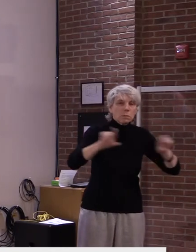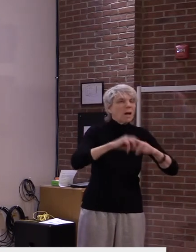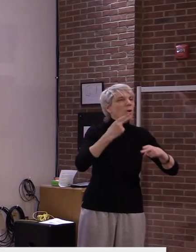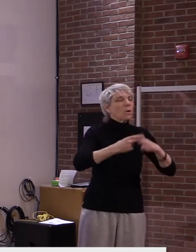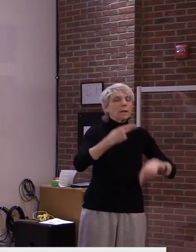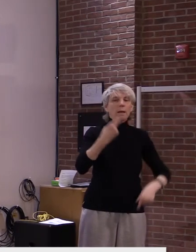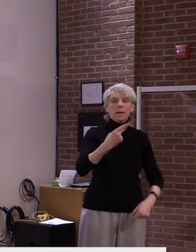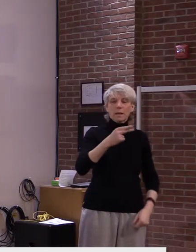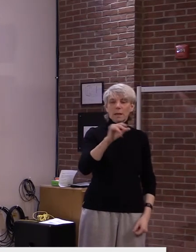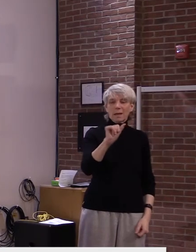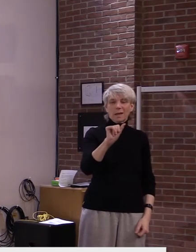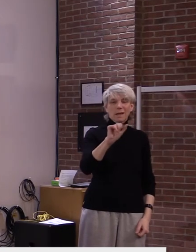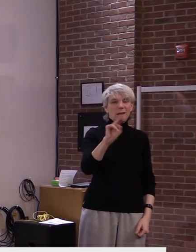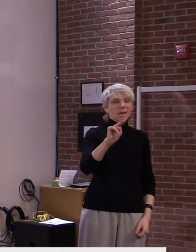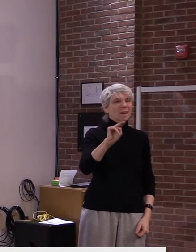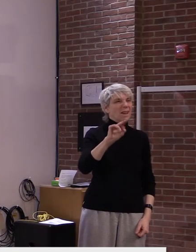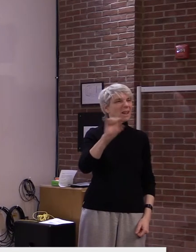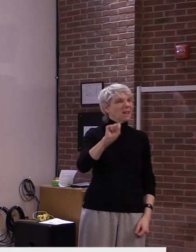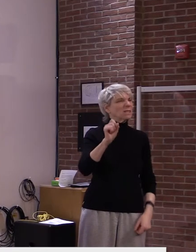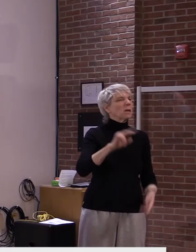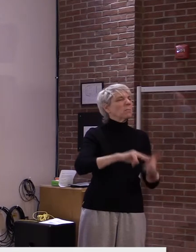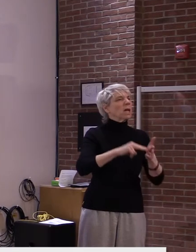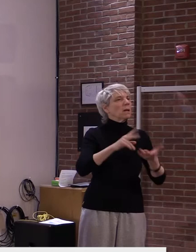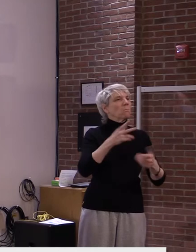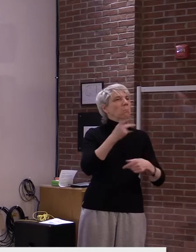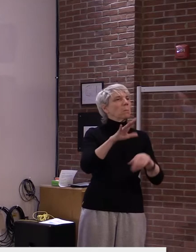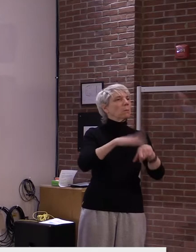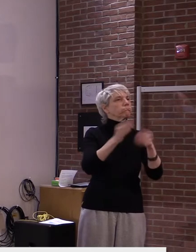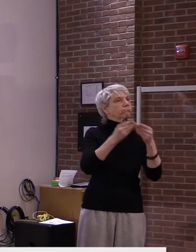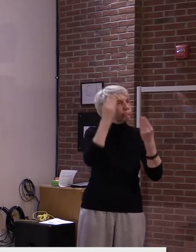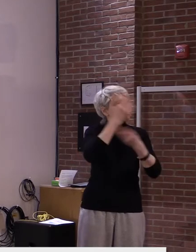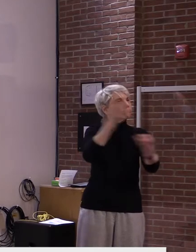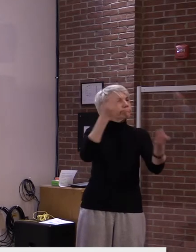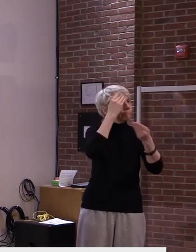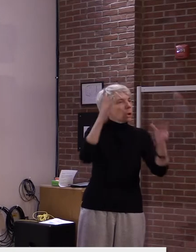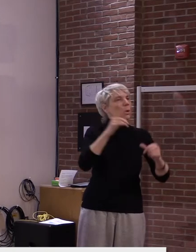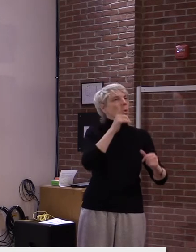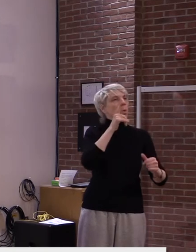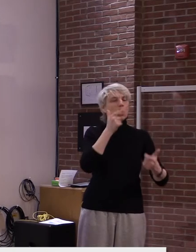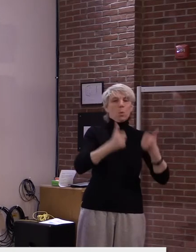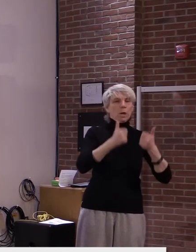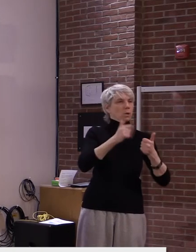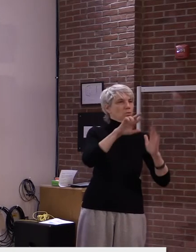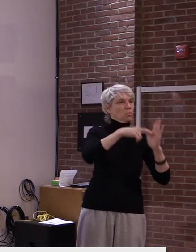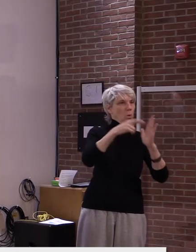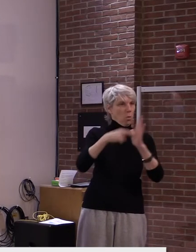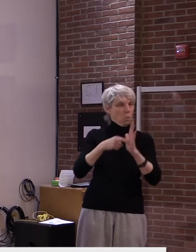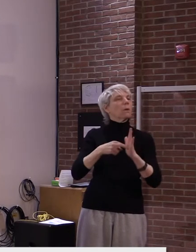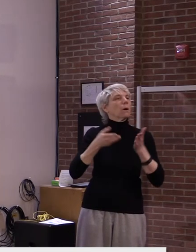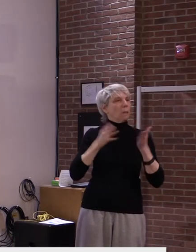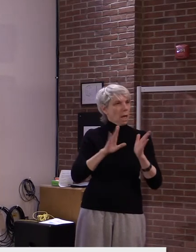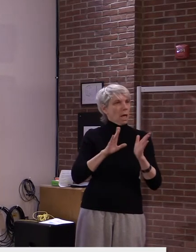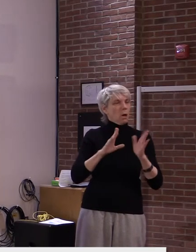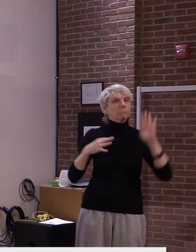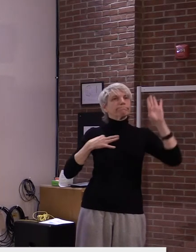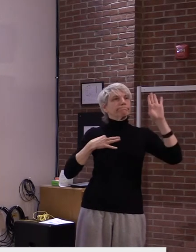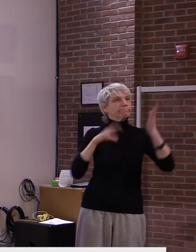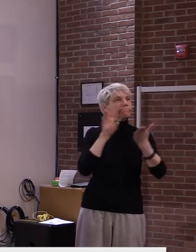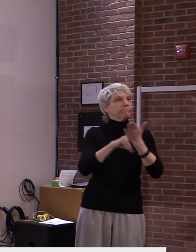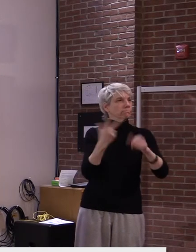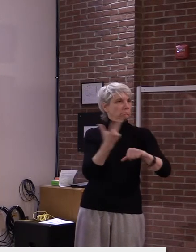notifications of what was eligible. But we did find that there was discrepancies